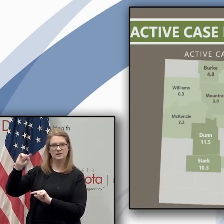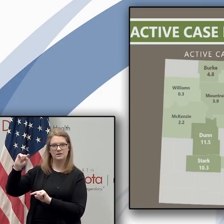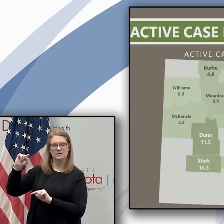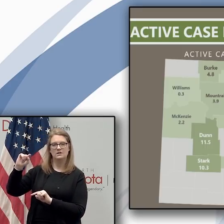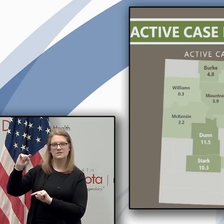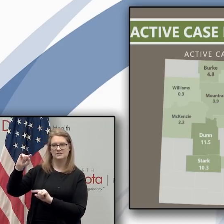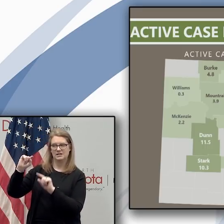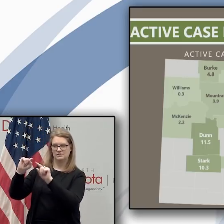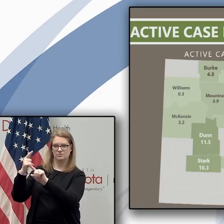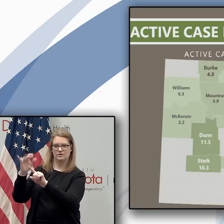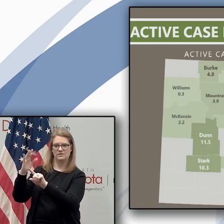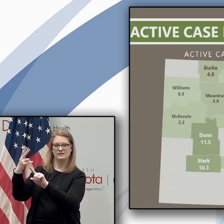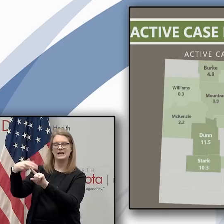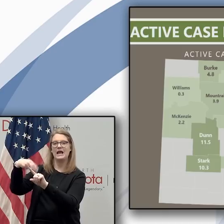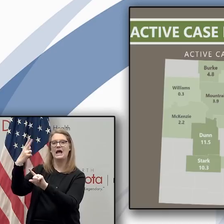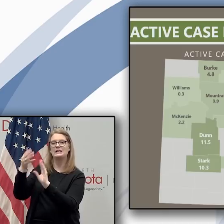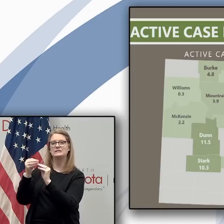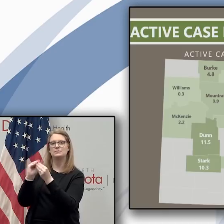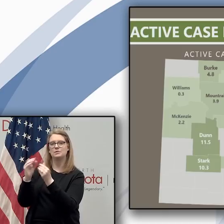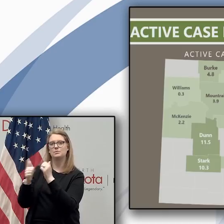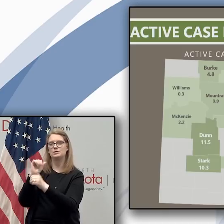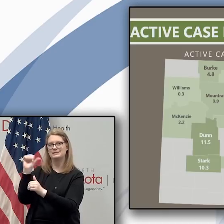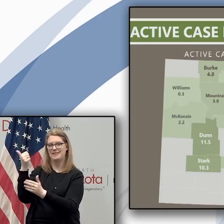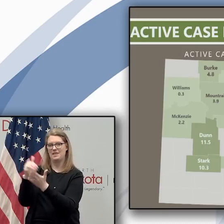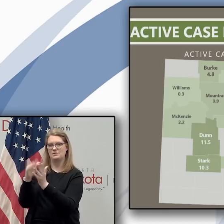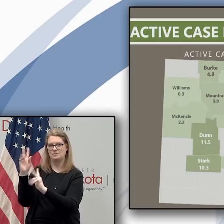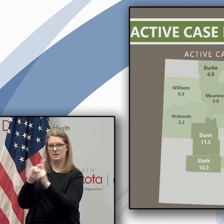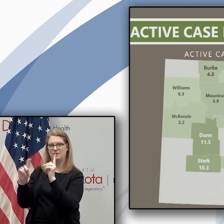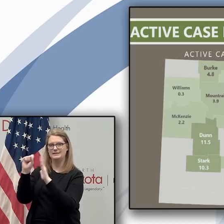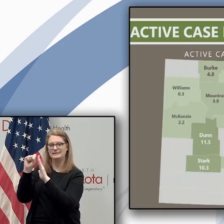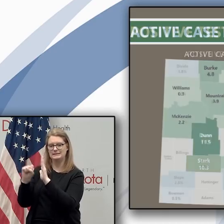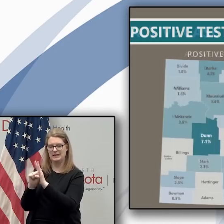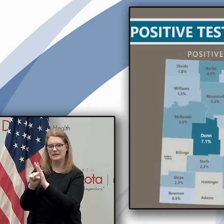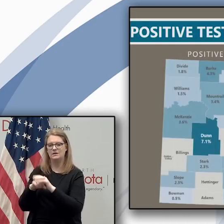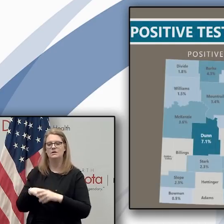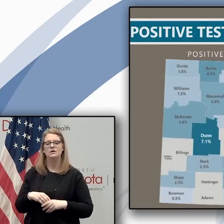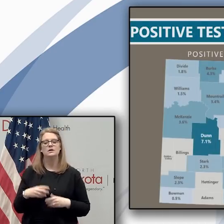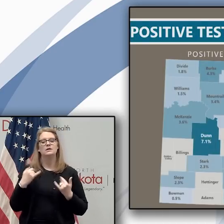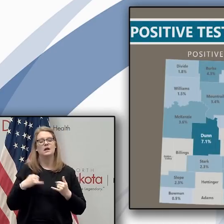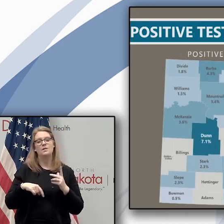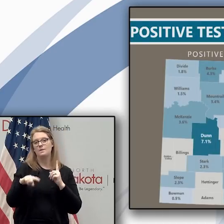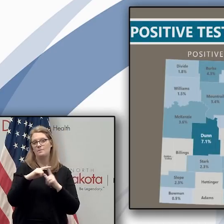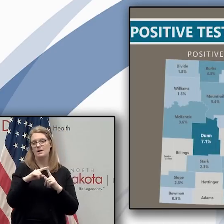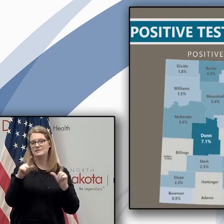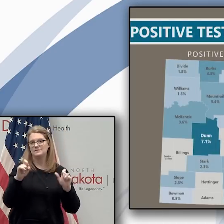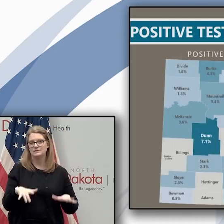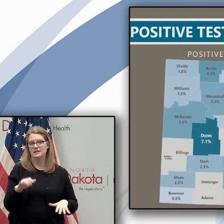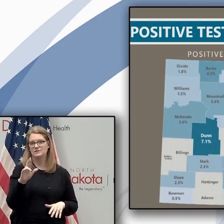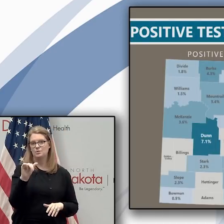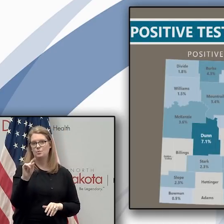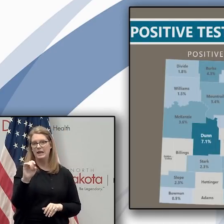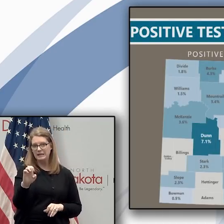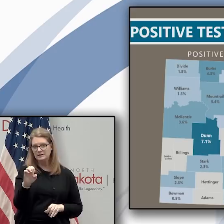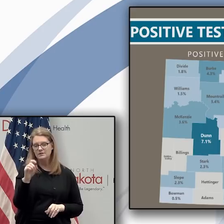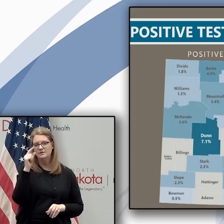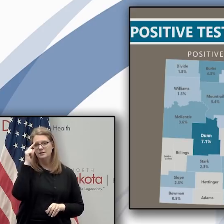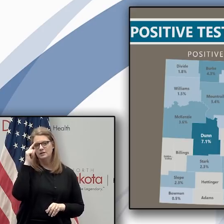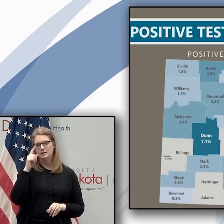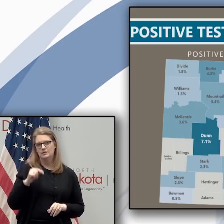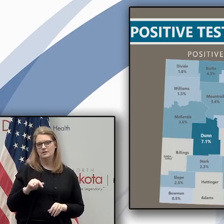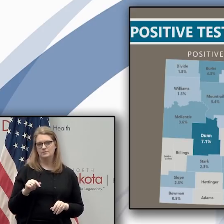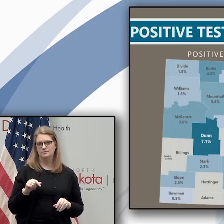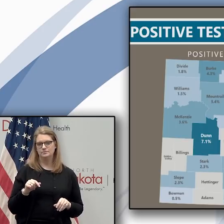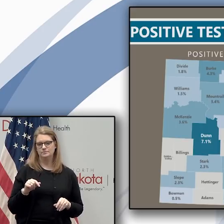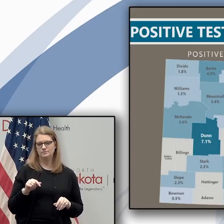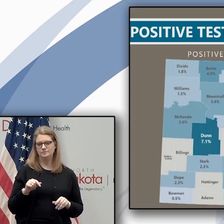the highest number of cases per 10,000 people in the state. When we take a look at the positive test rate, which again, this is the rate that we're